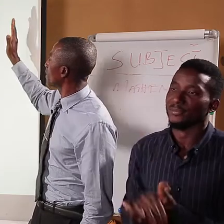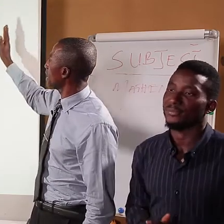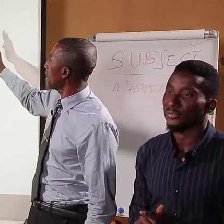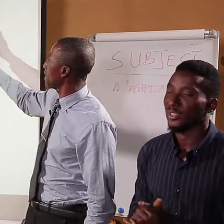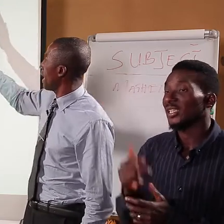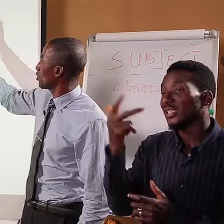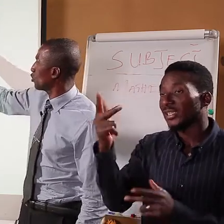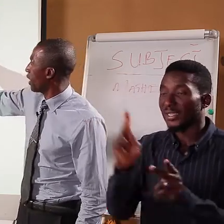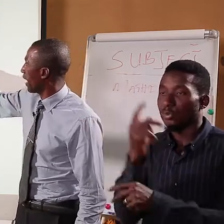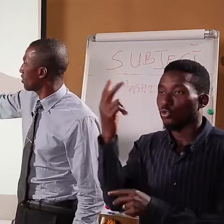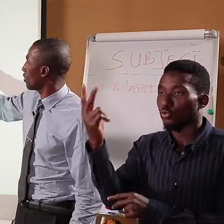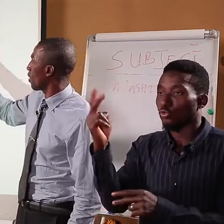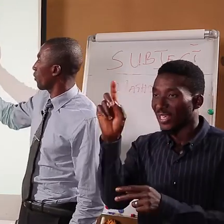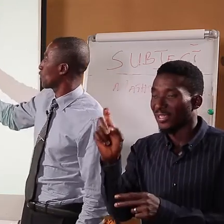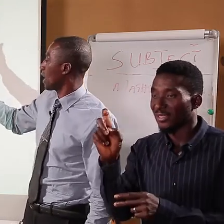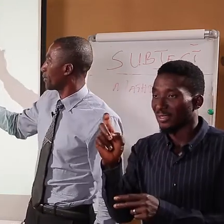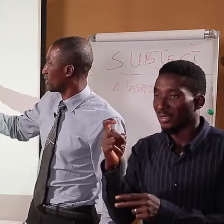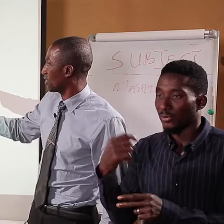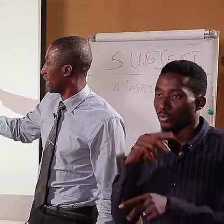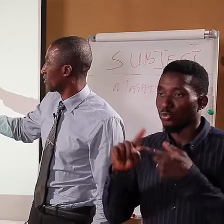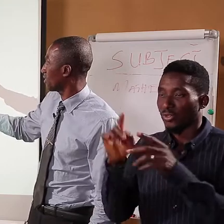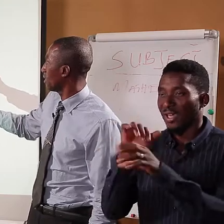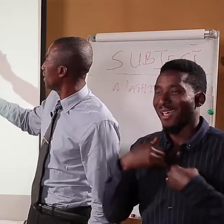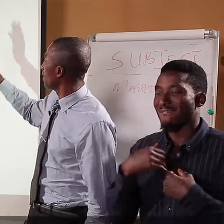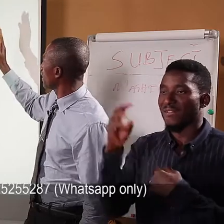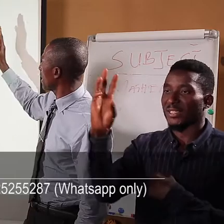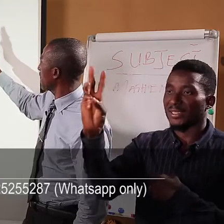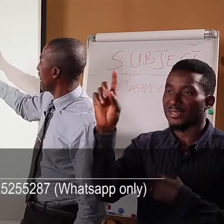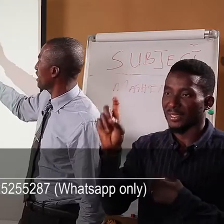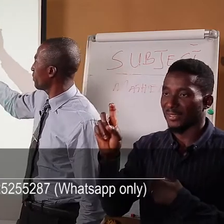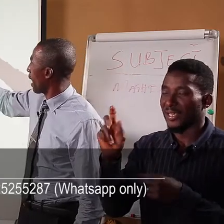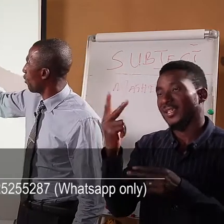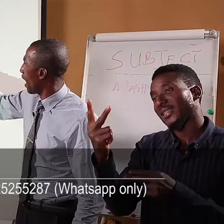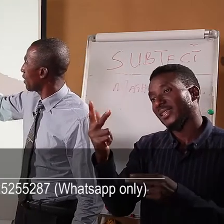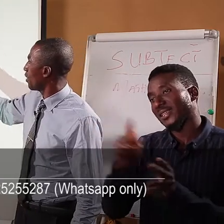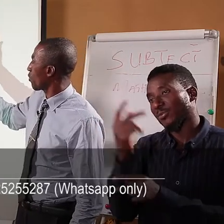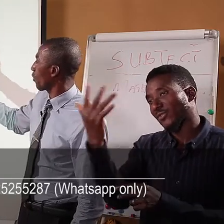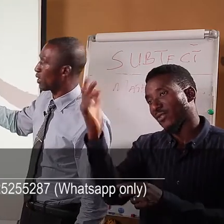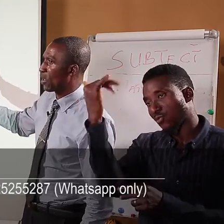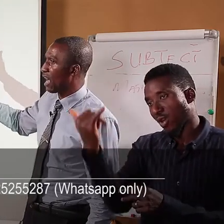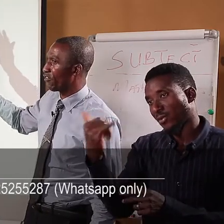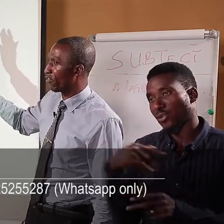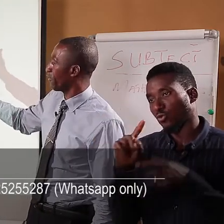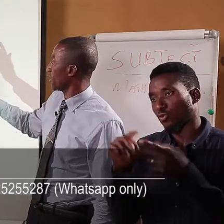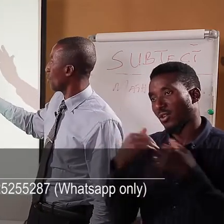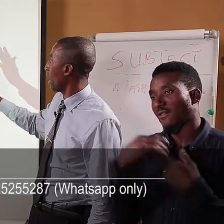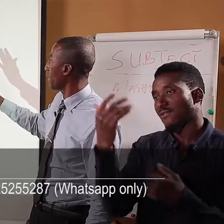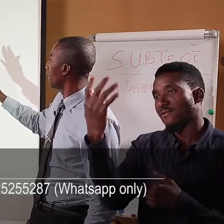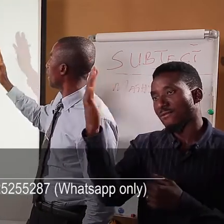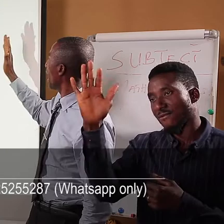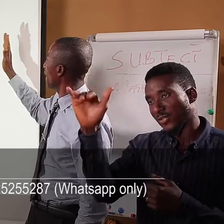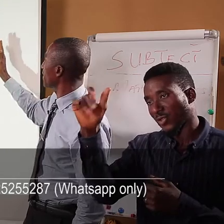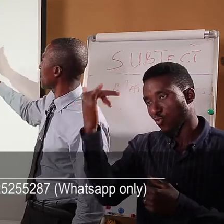Now, 3 times 2x, you are going to have 6x. 3 times 5y, you are going to have